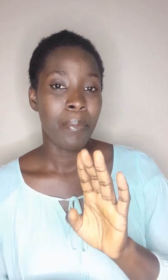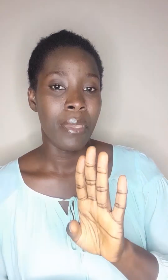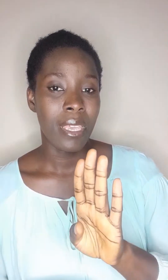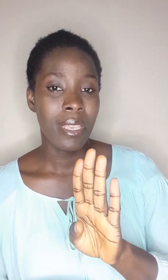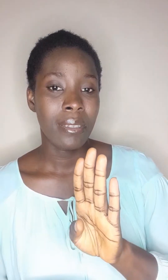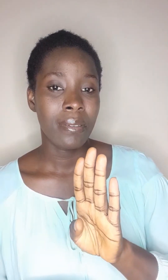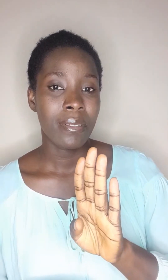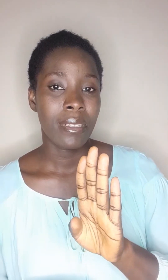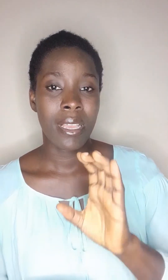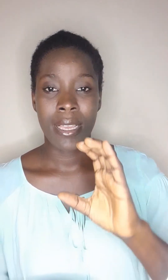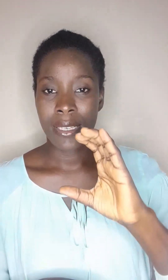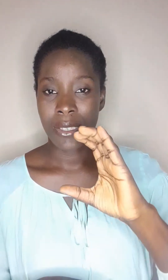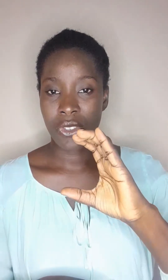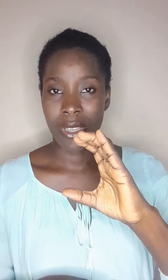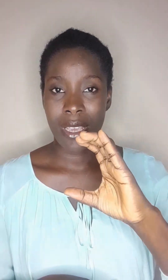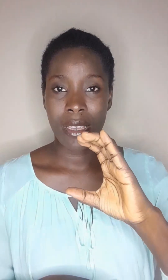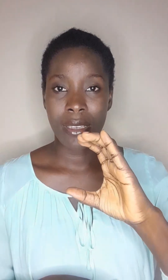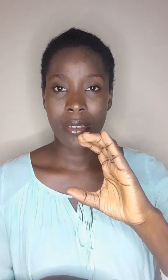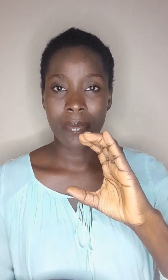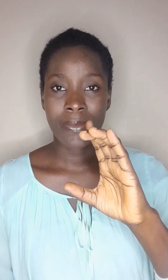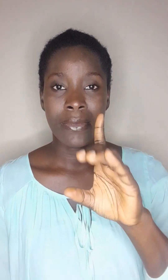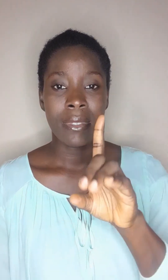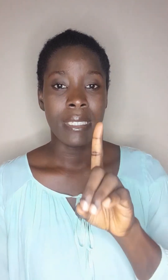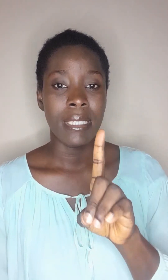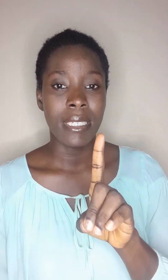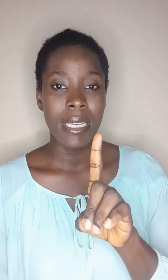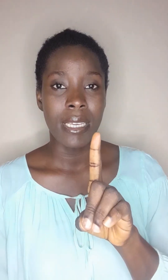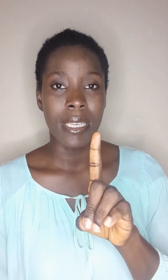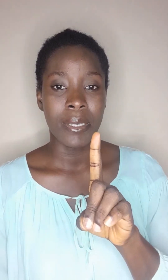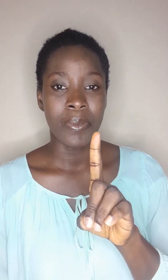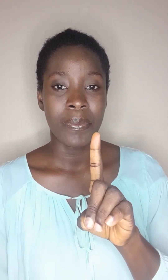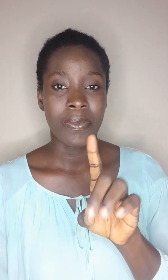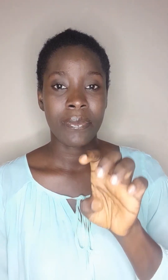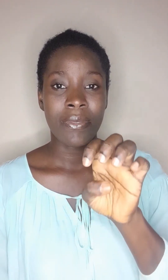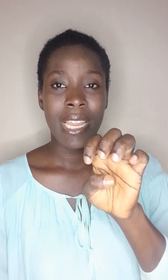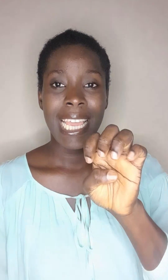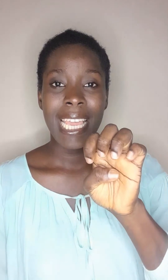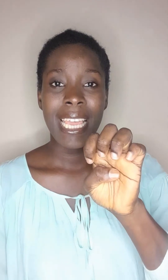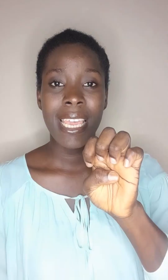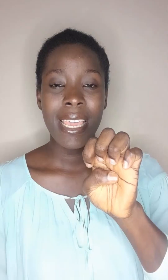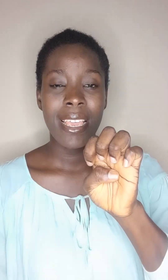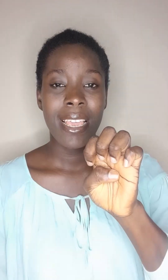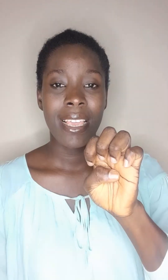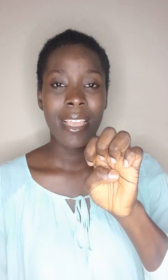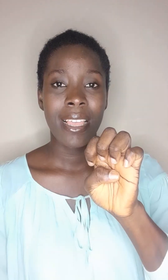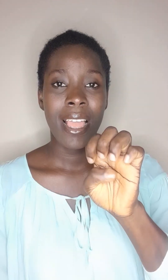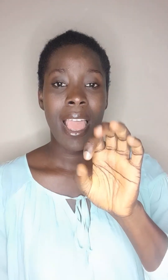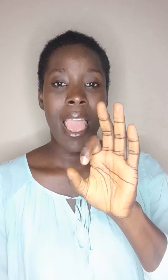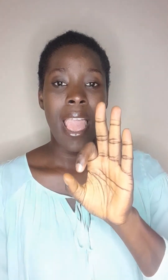B, C, D, E,